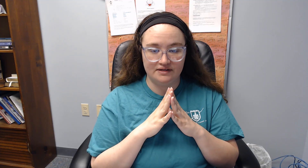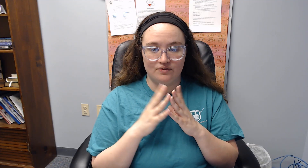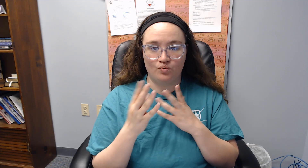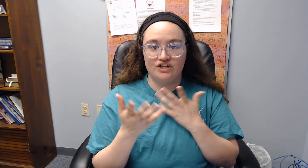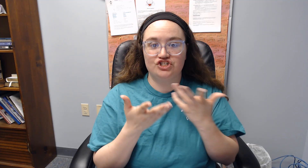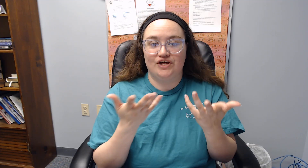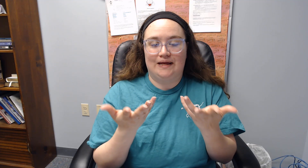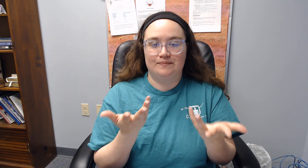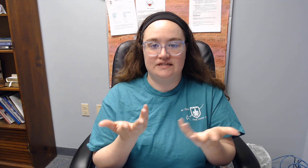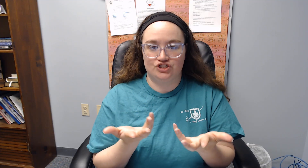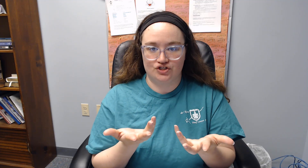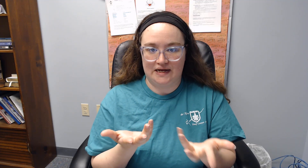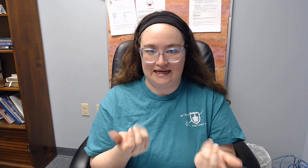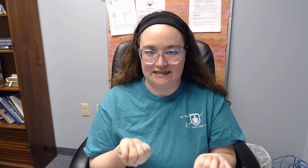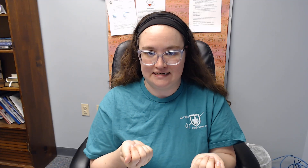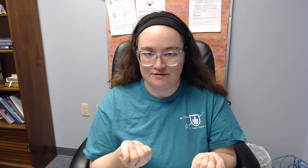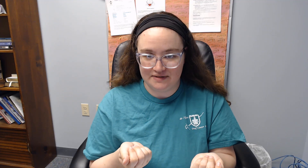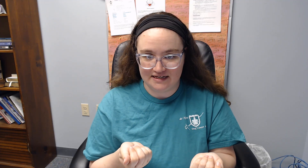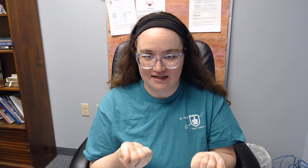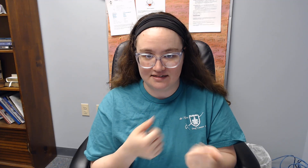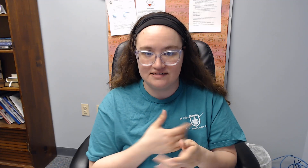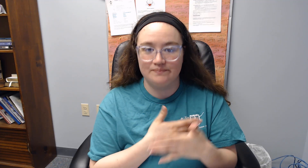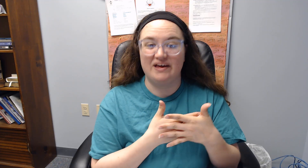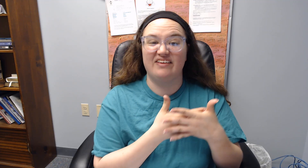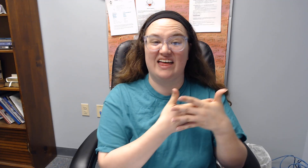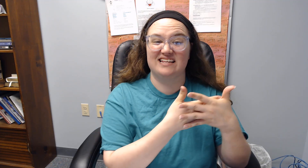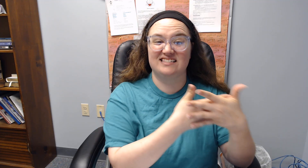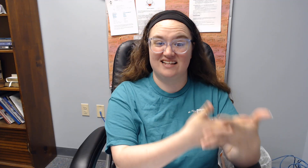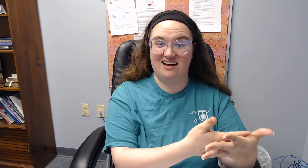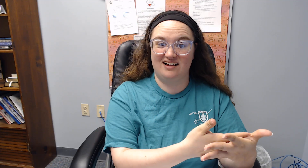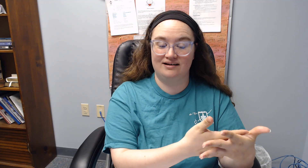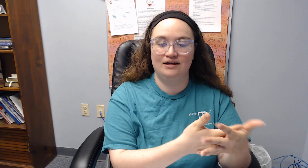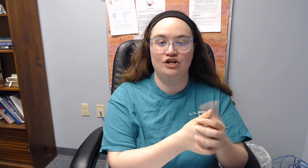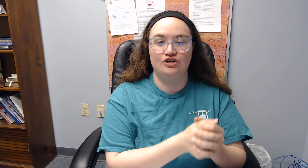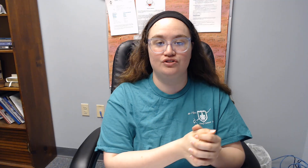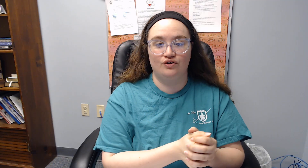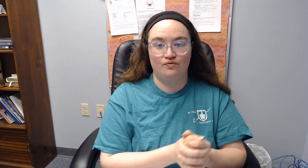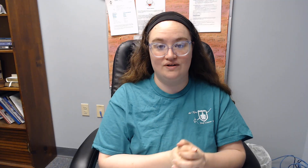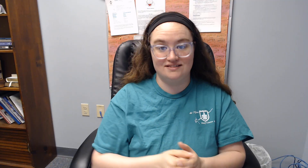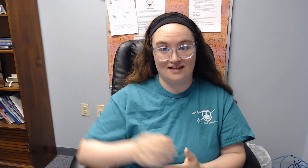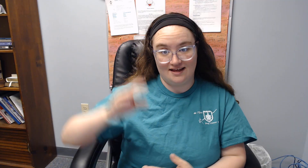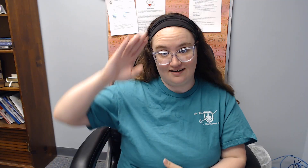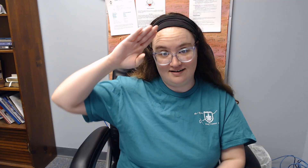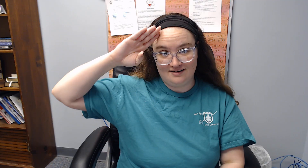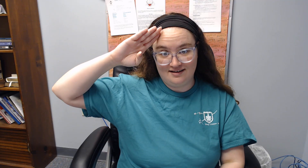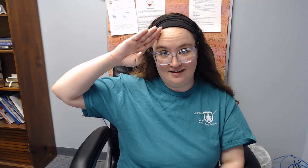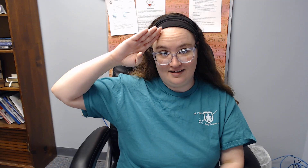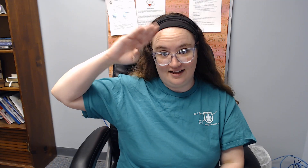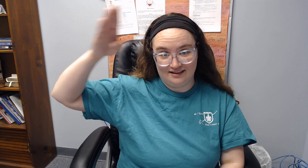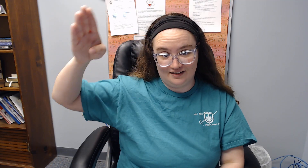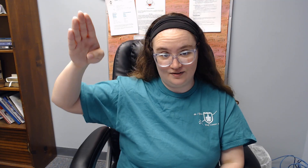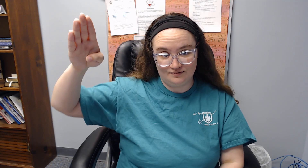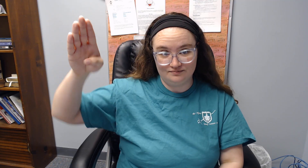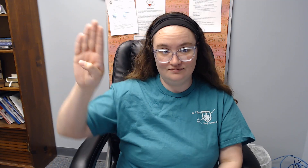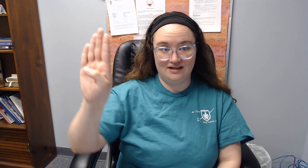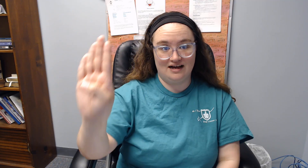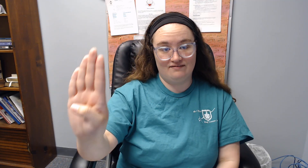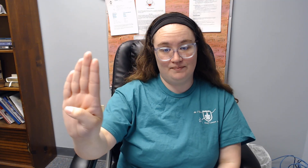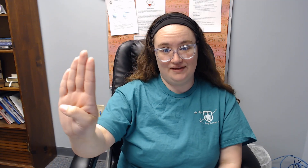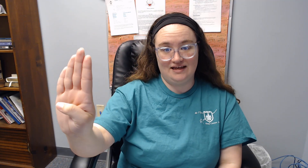What shape does your hand need to be in to make that sign? So if we said, hello, I have a B hand